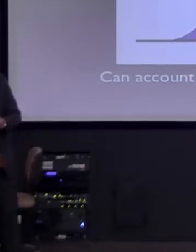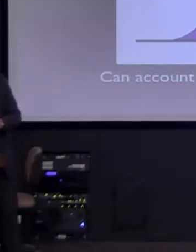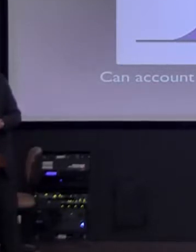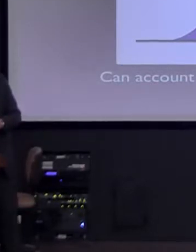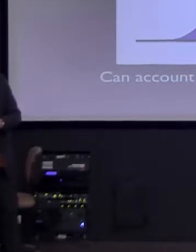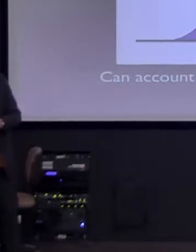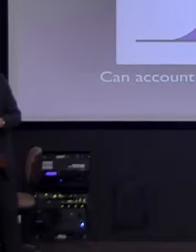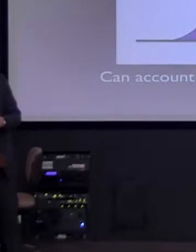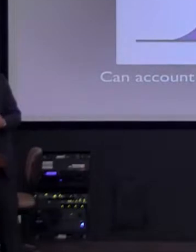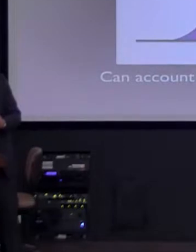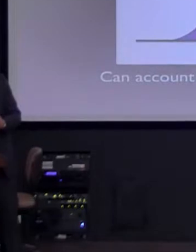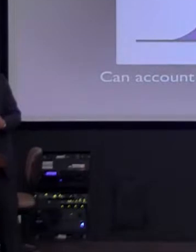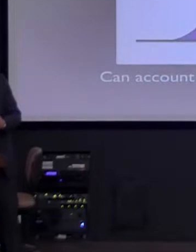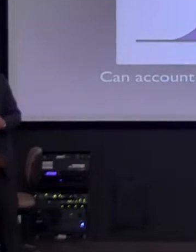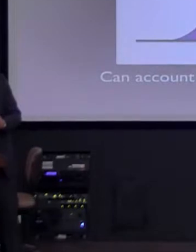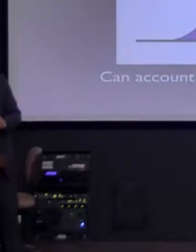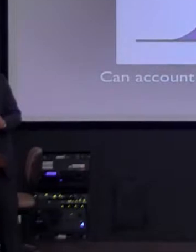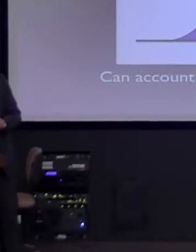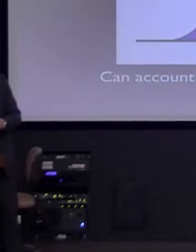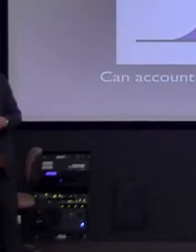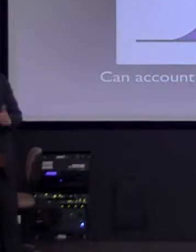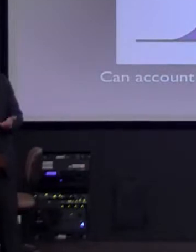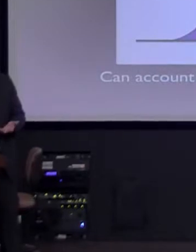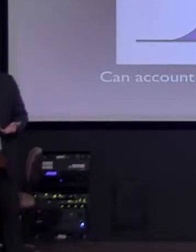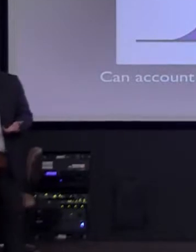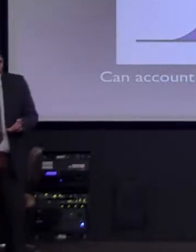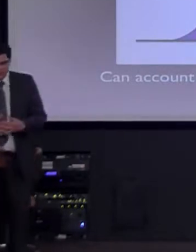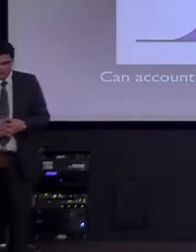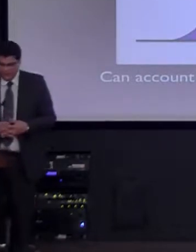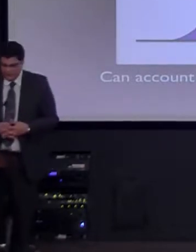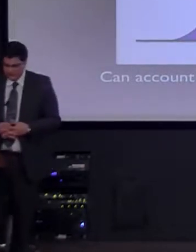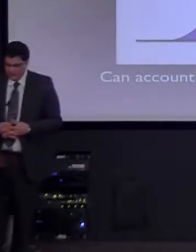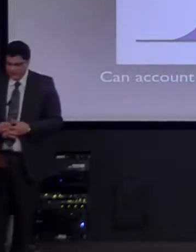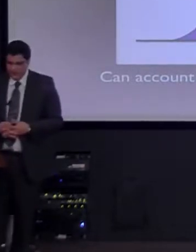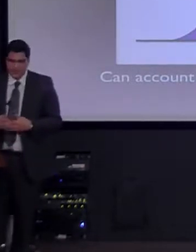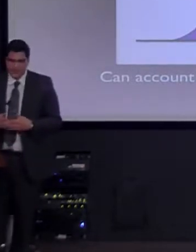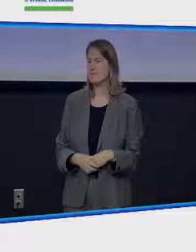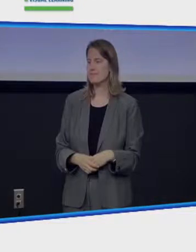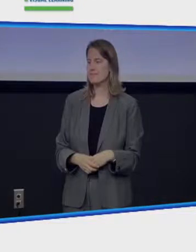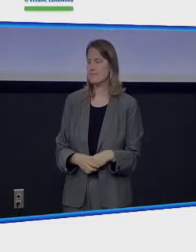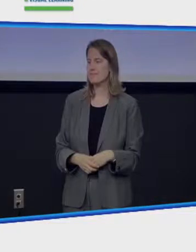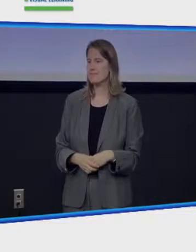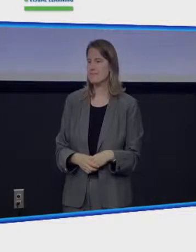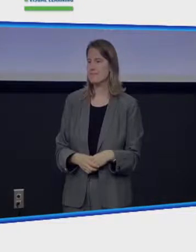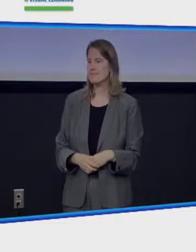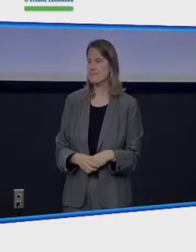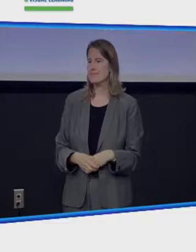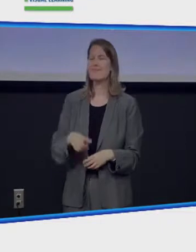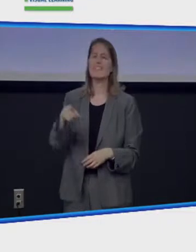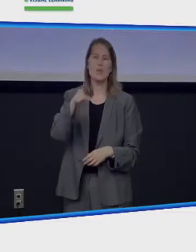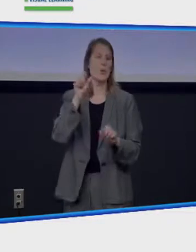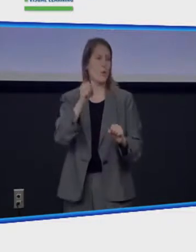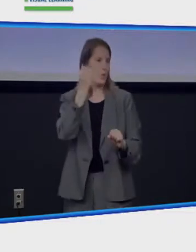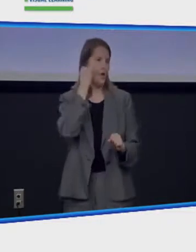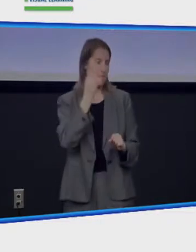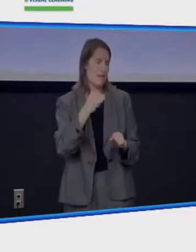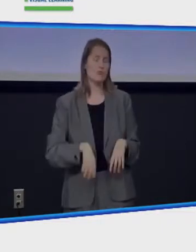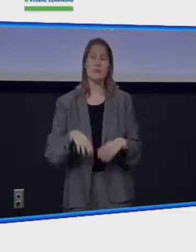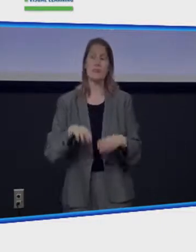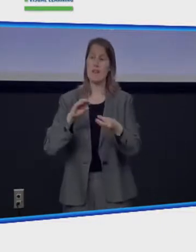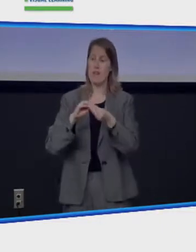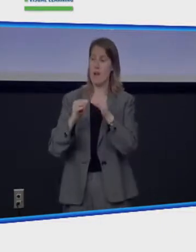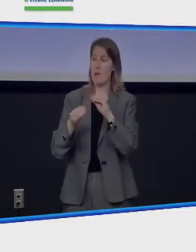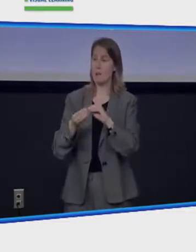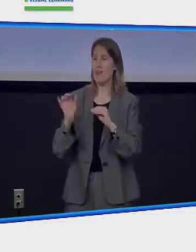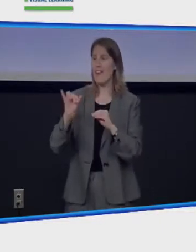approximate representation of numbers. The most simple way to think about this is that you could imagine that numbers are distributed